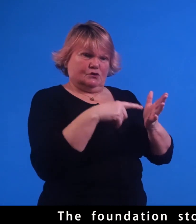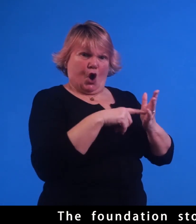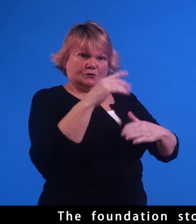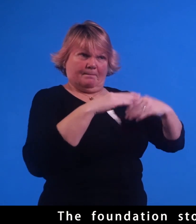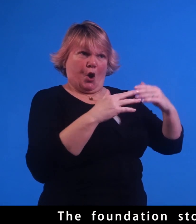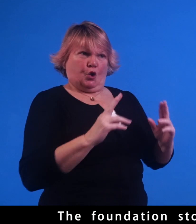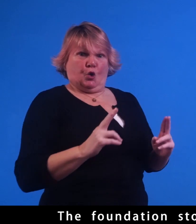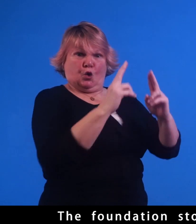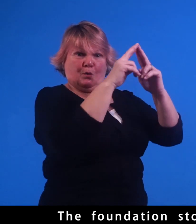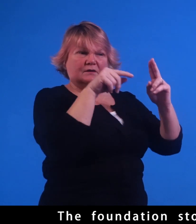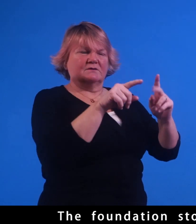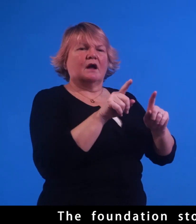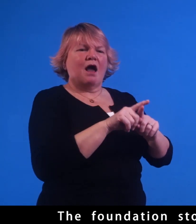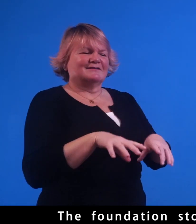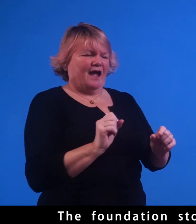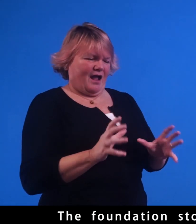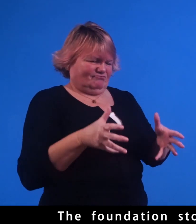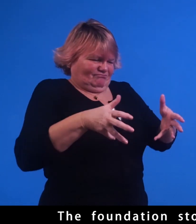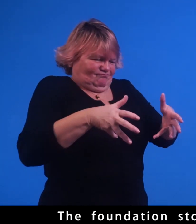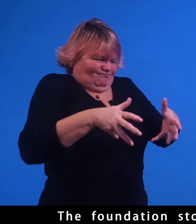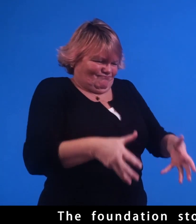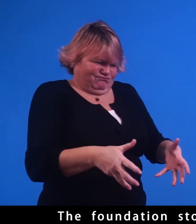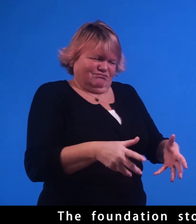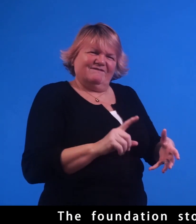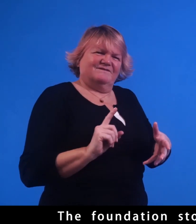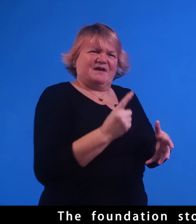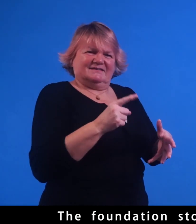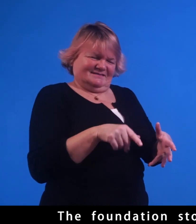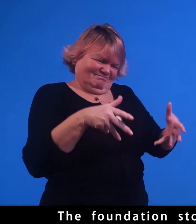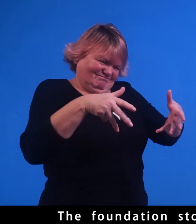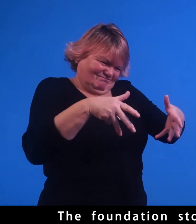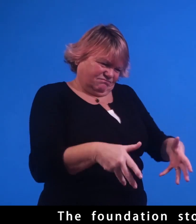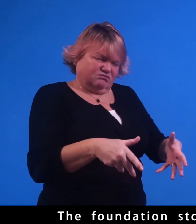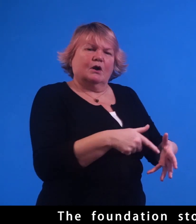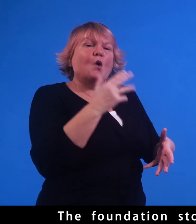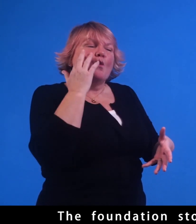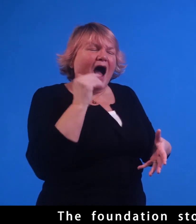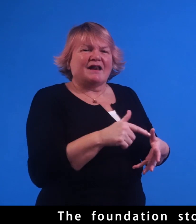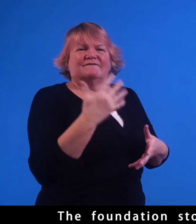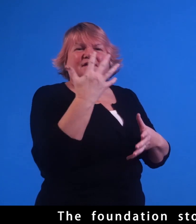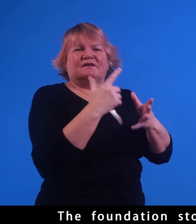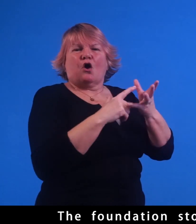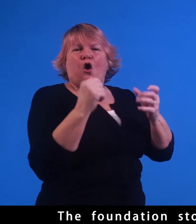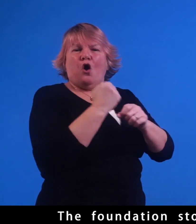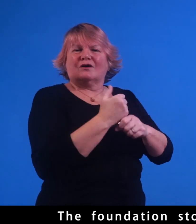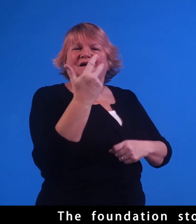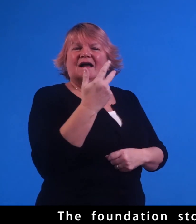The foundation stone of the Scott Monument was laid on the 15th of August 1840.